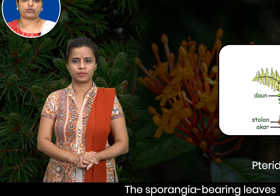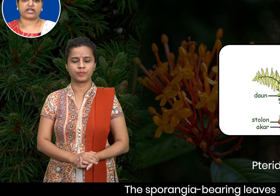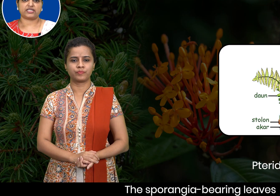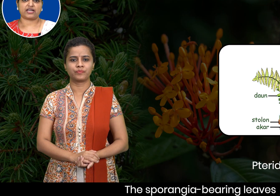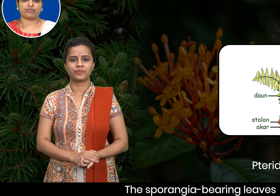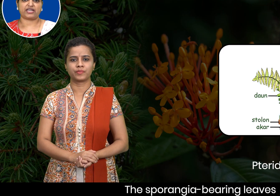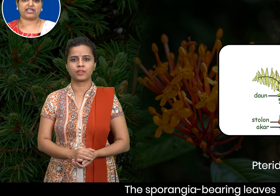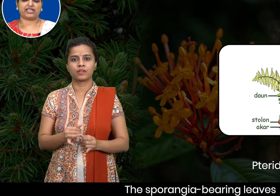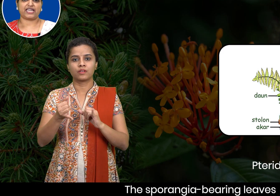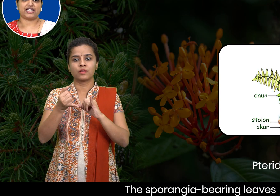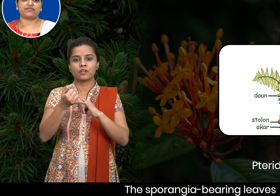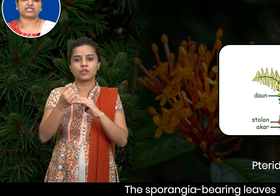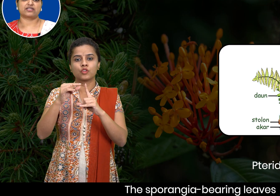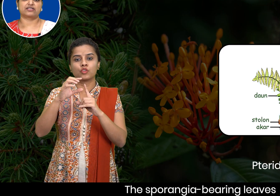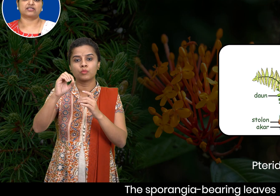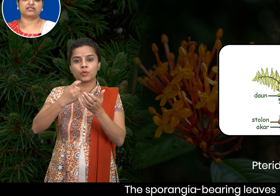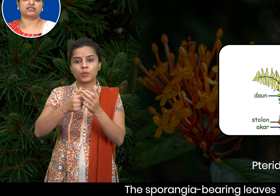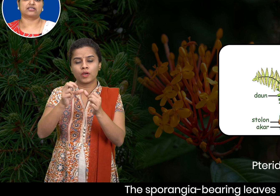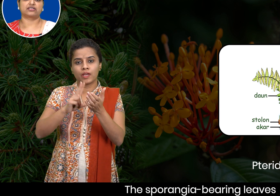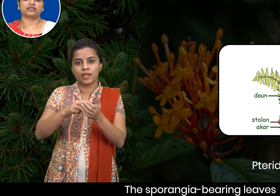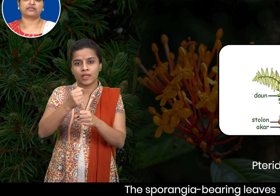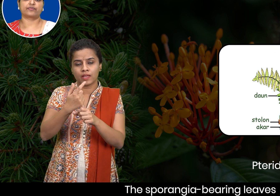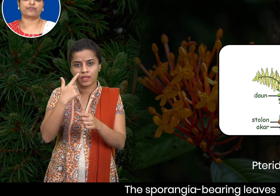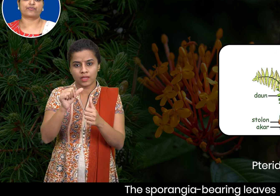The sporangia bearing leaves